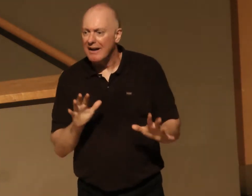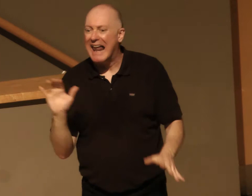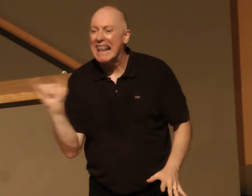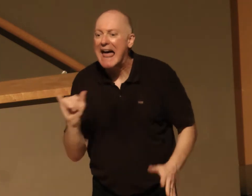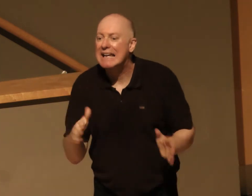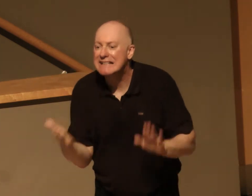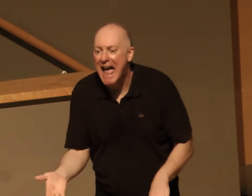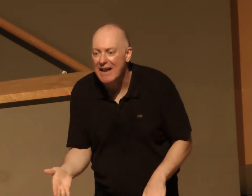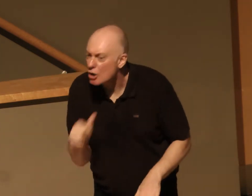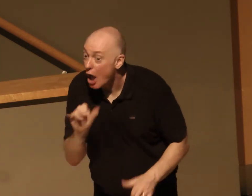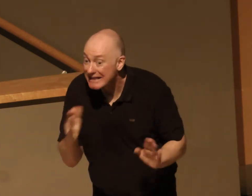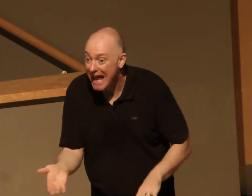and it's laying there dead